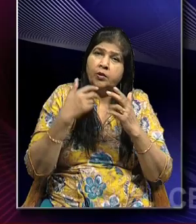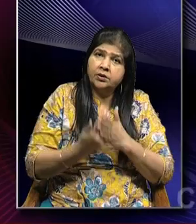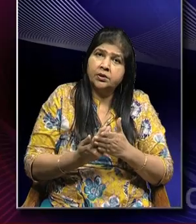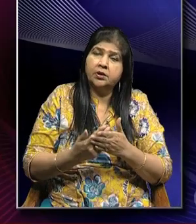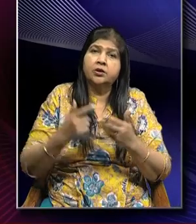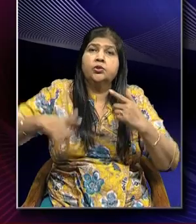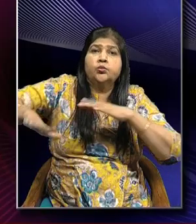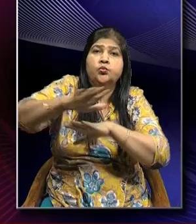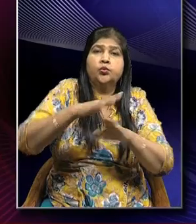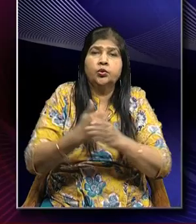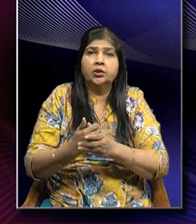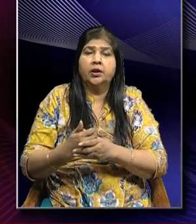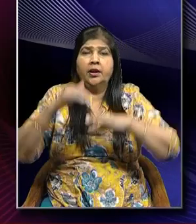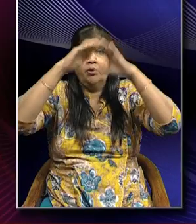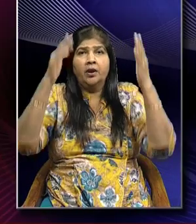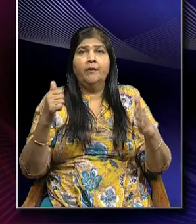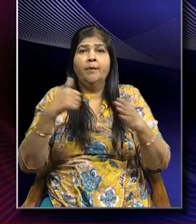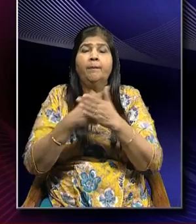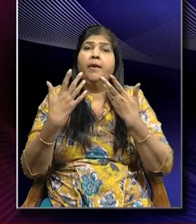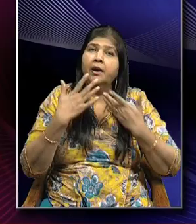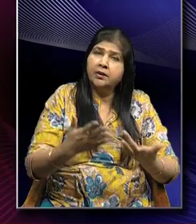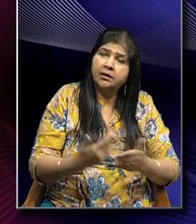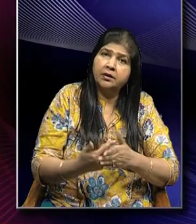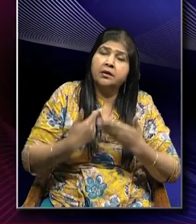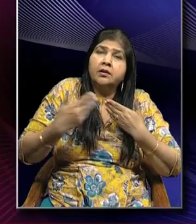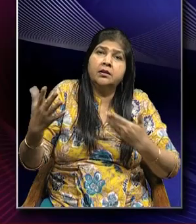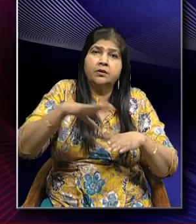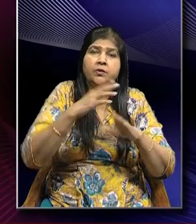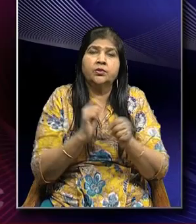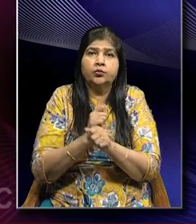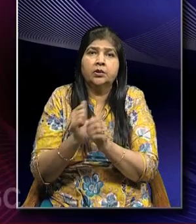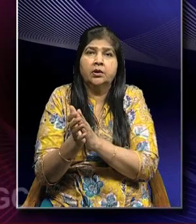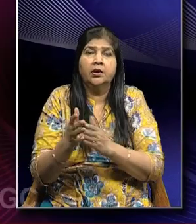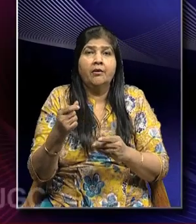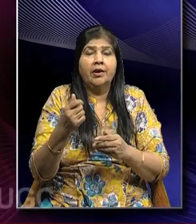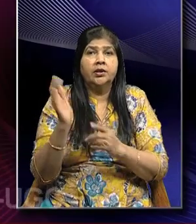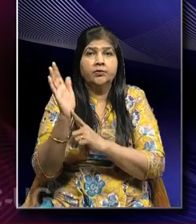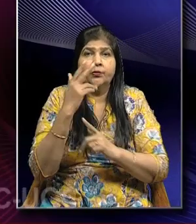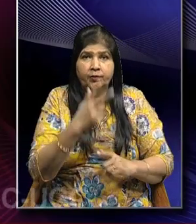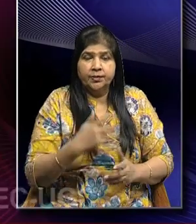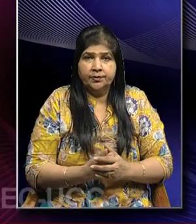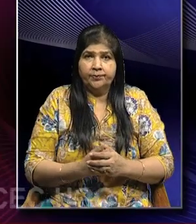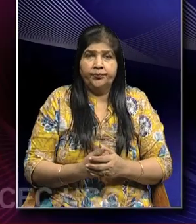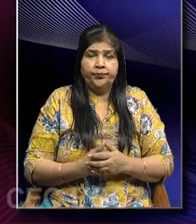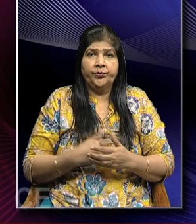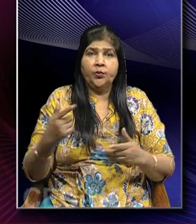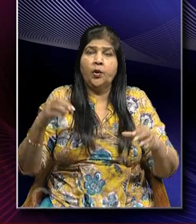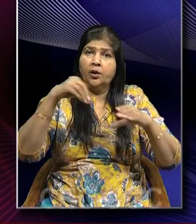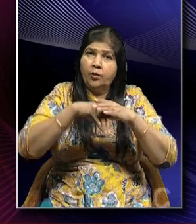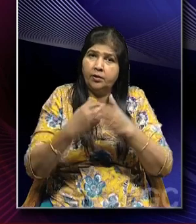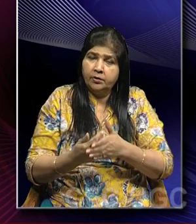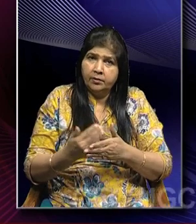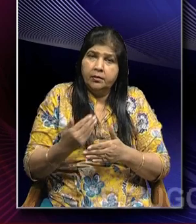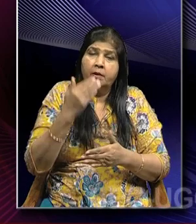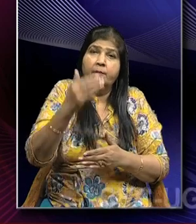social and environmental impacts in addition to what we are doing in terms of financial performance. So what we have contributed